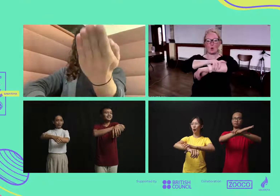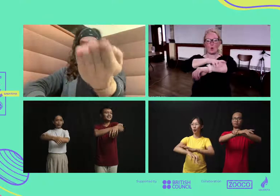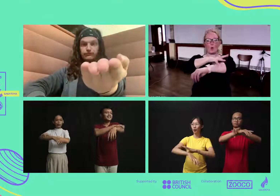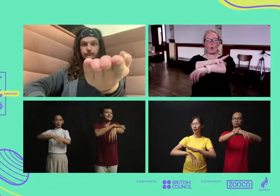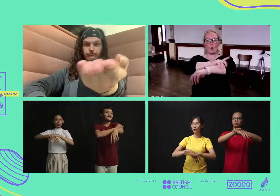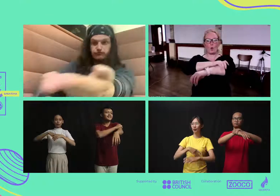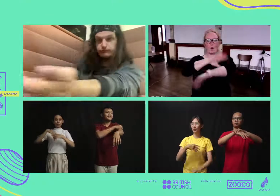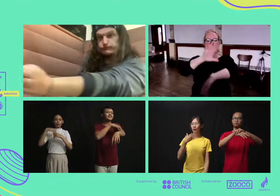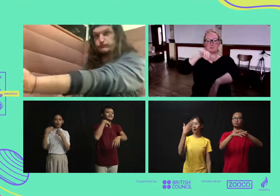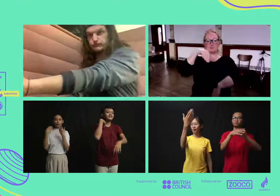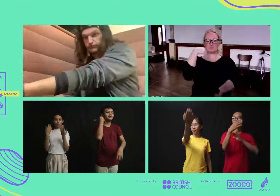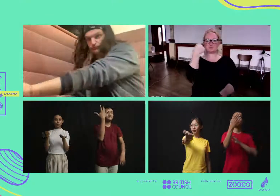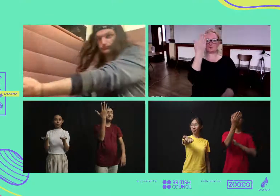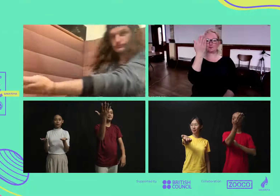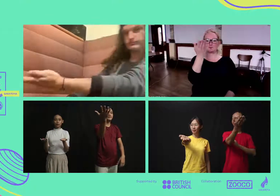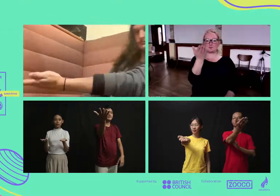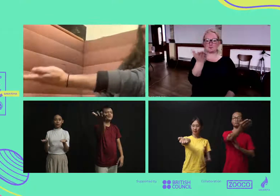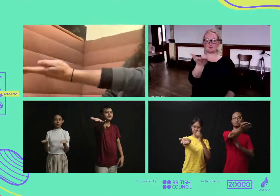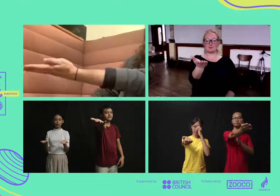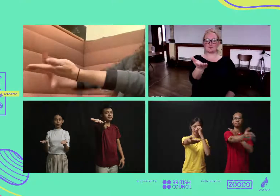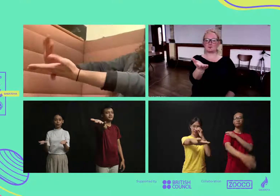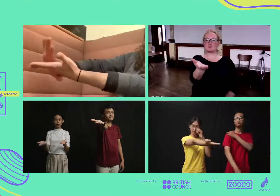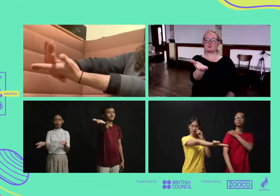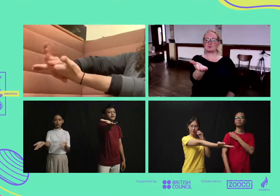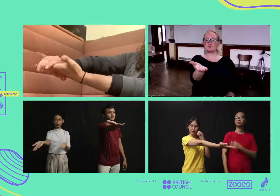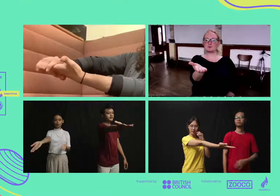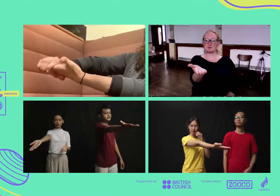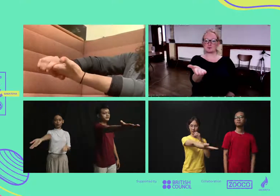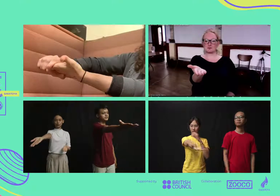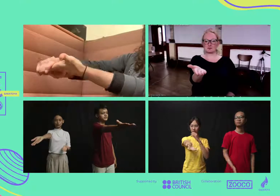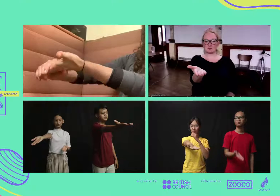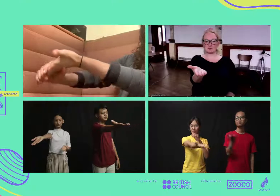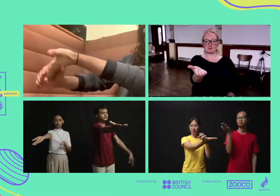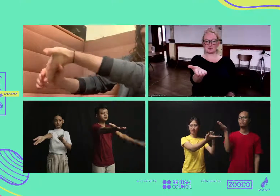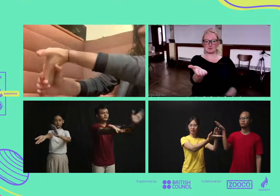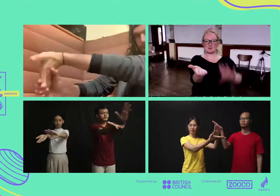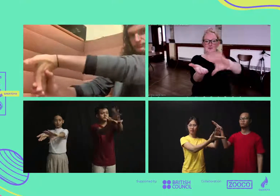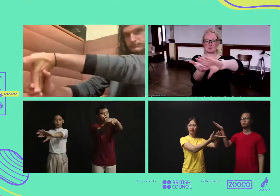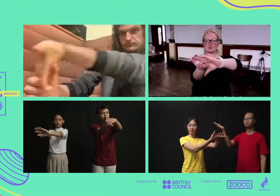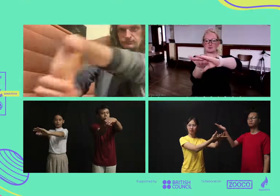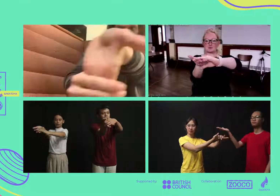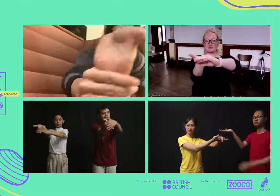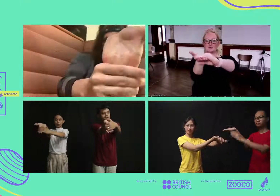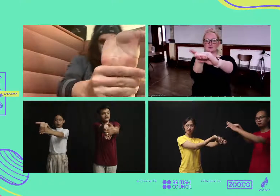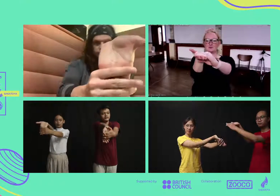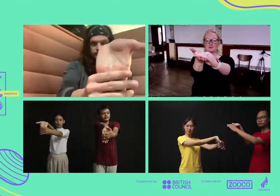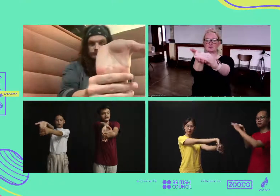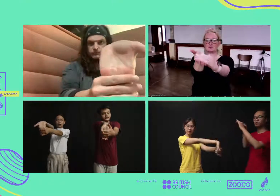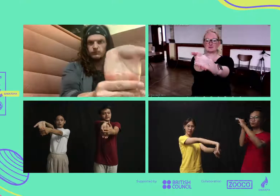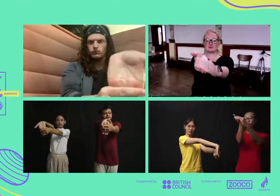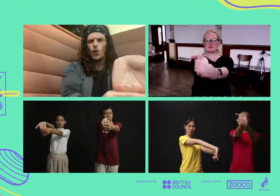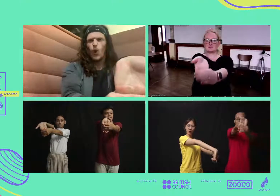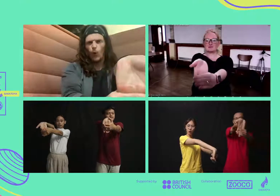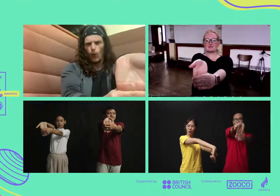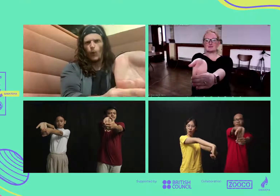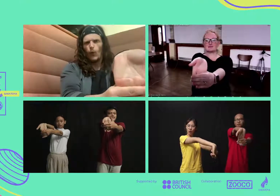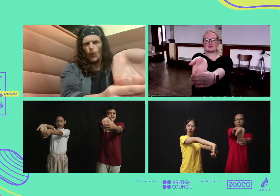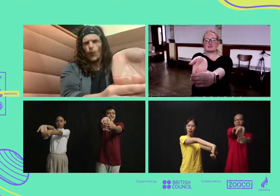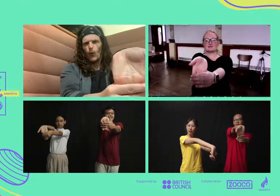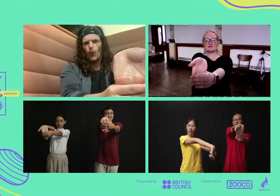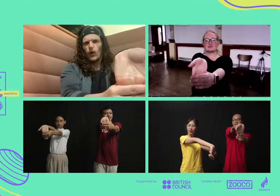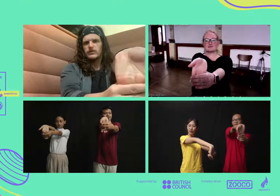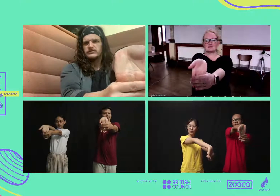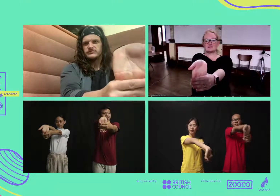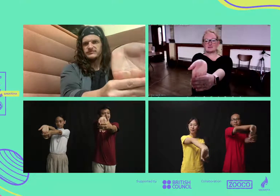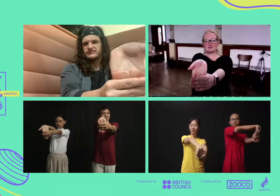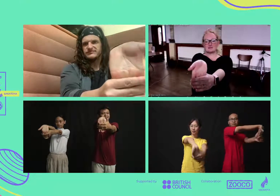Ooh, okay. So now one hand out in front of you, and we're going to stretch that